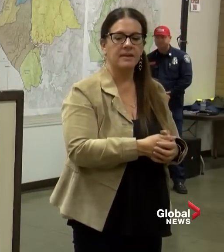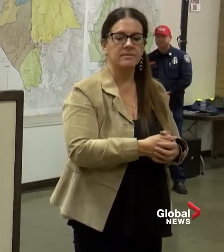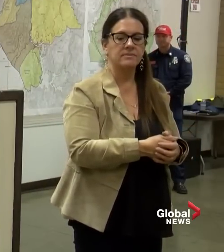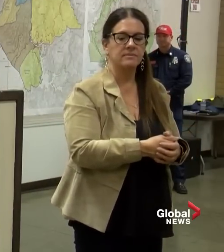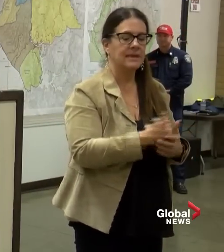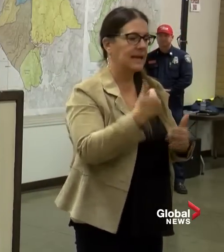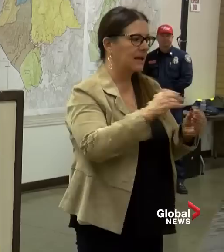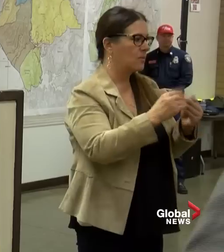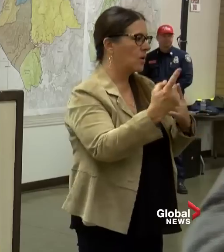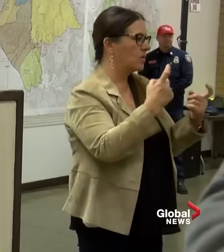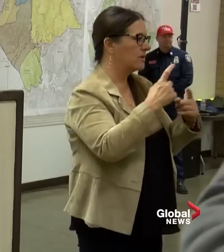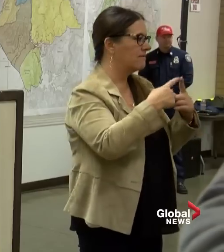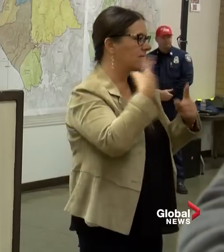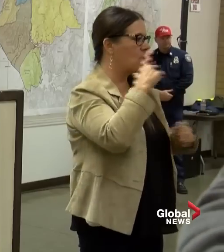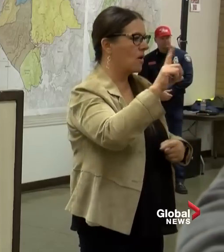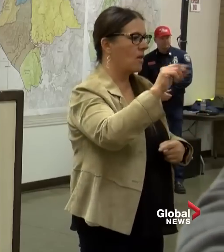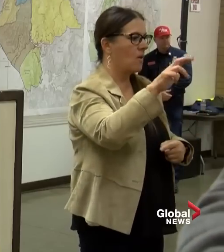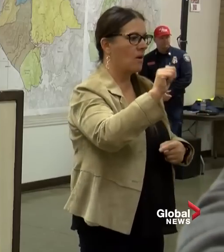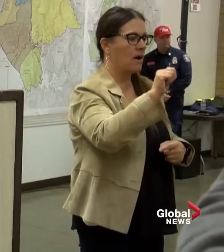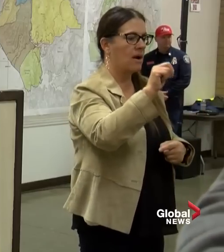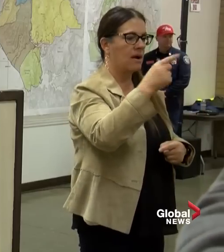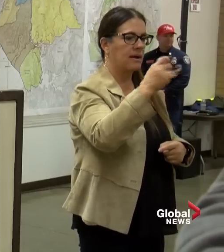Any questions for Lauren Gill?